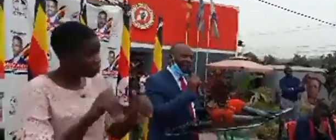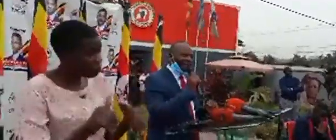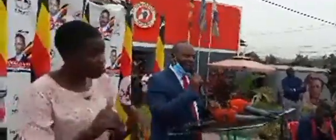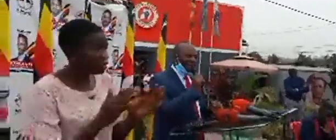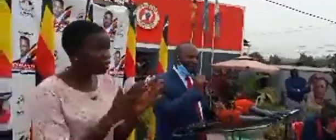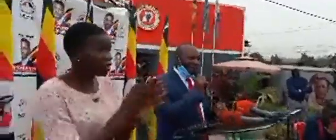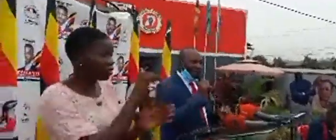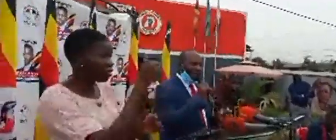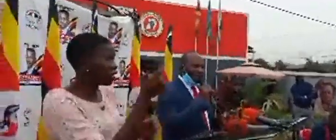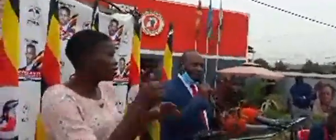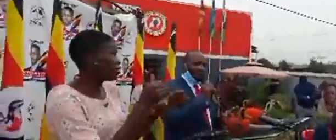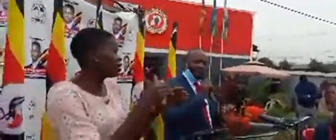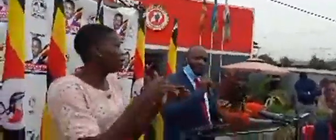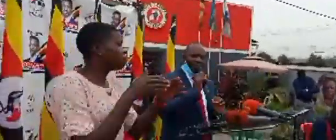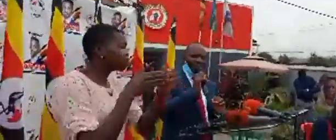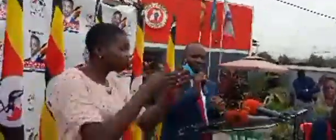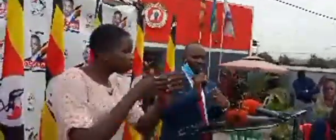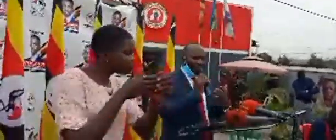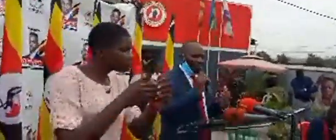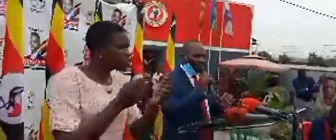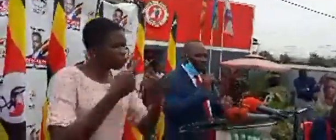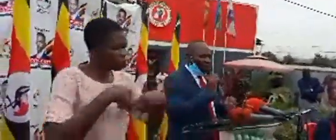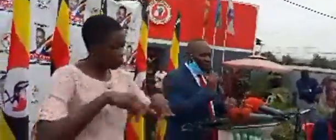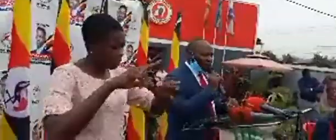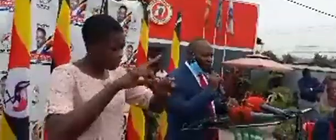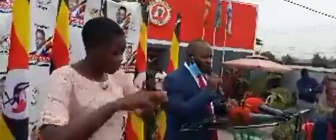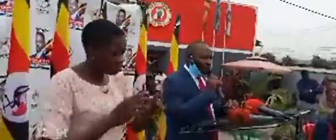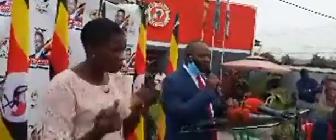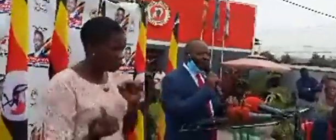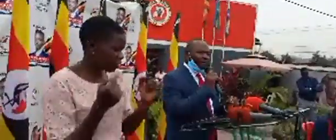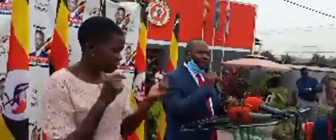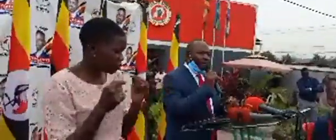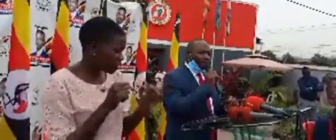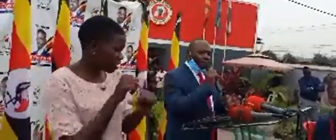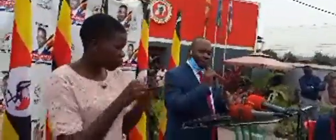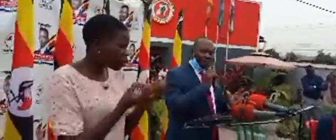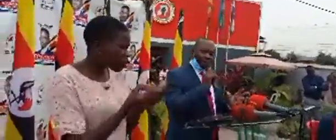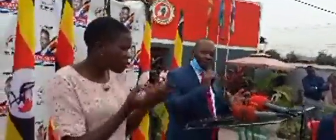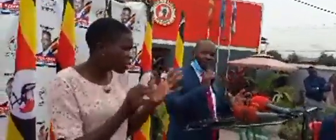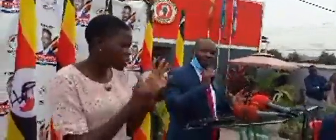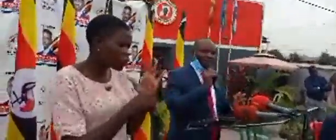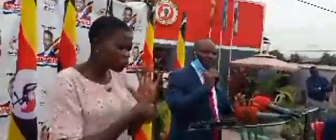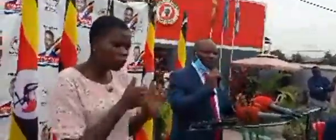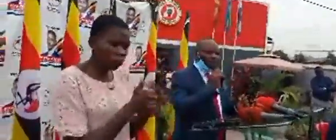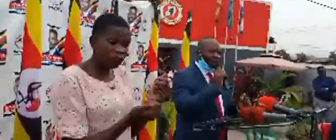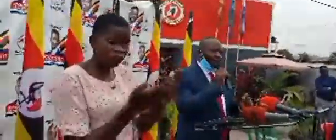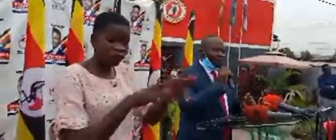abalala okwogera ku nsonga ennyingi ezigenda mu maaso mu Uganda okusinga